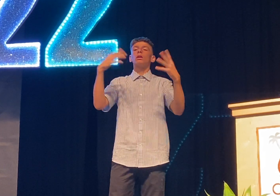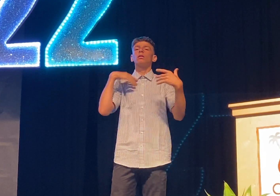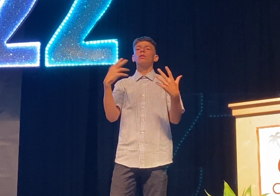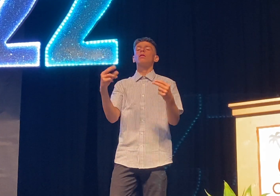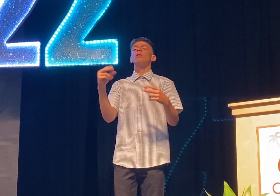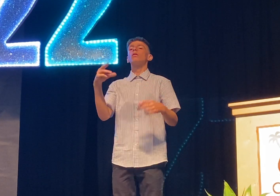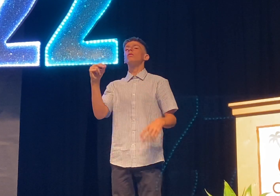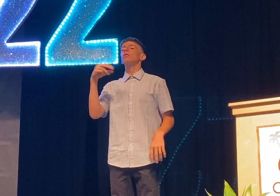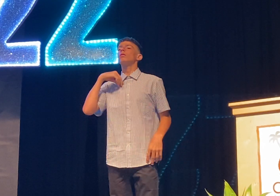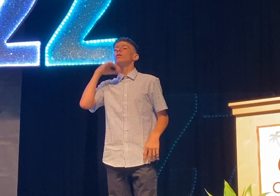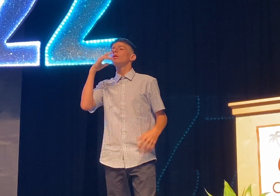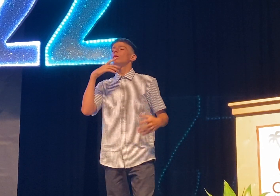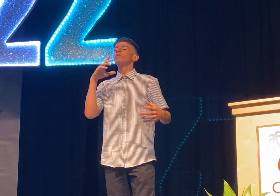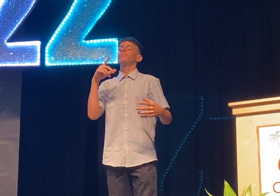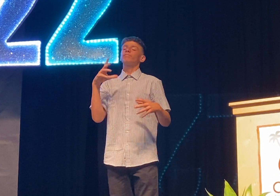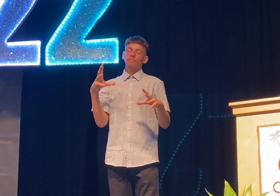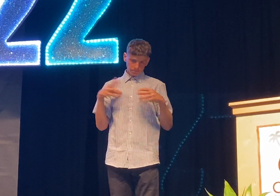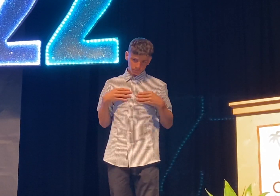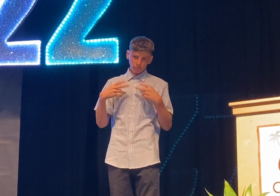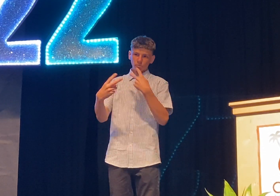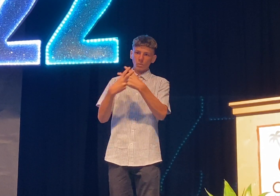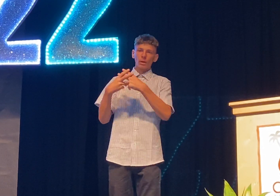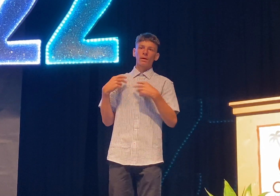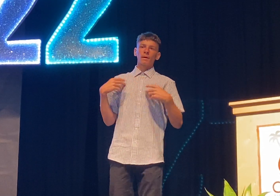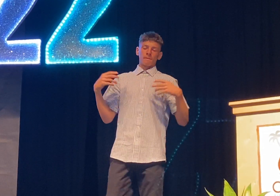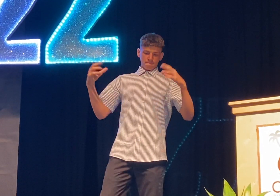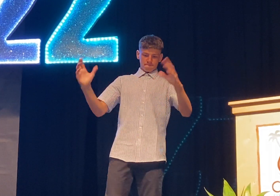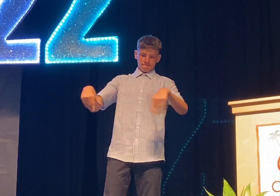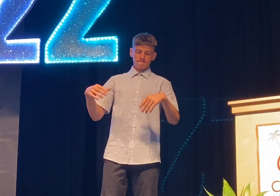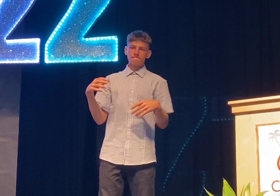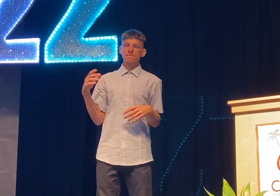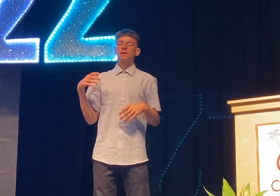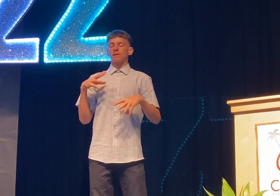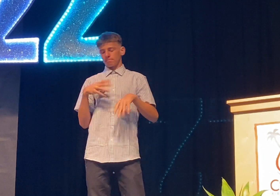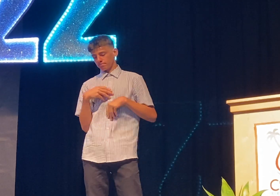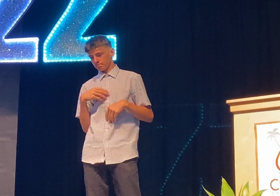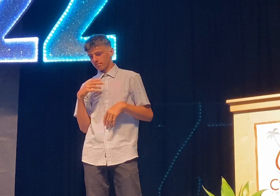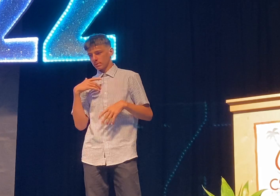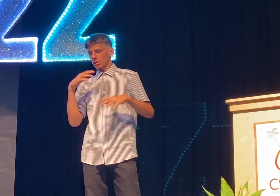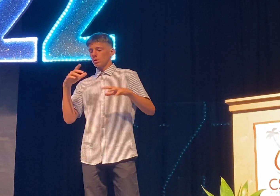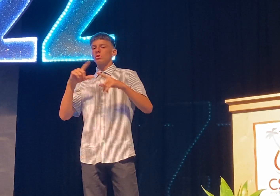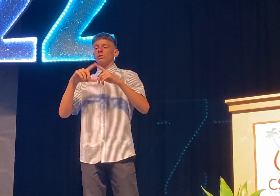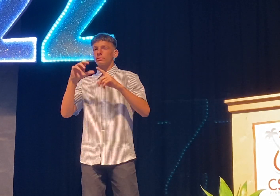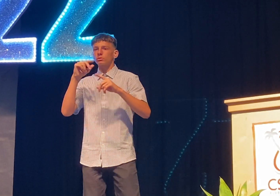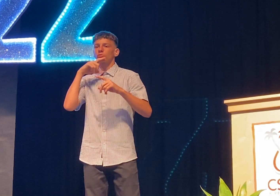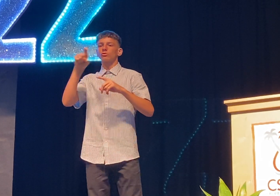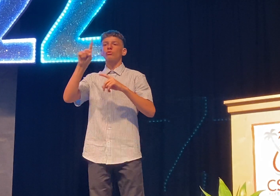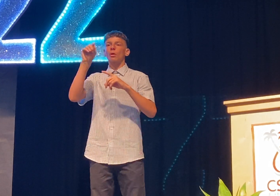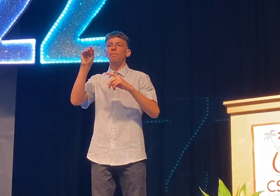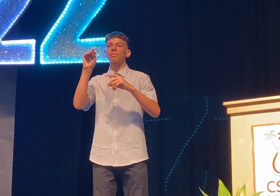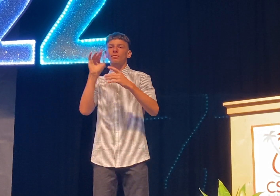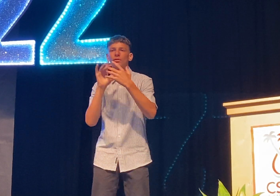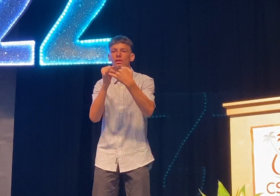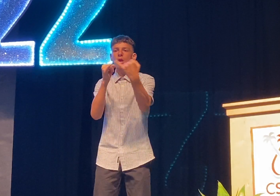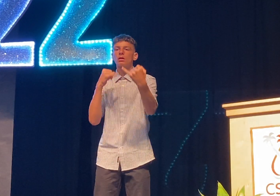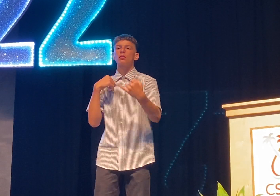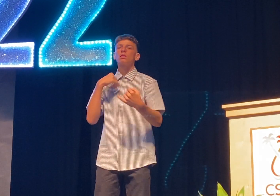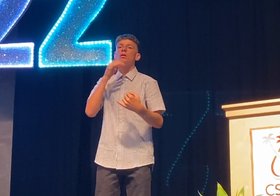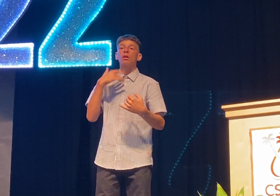lot of opportunities, and I didn't want that to happen, but I had to accept it. It was part of life. We had